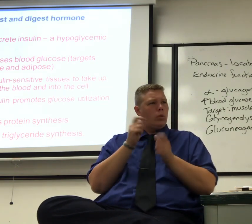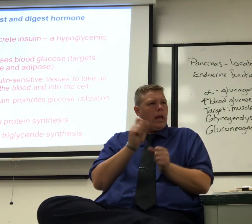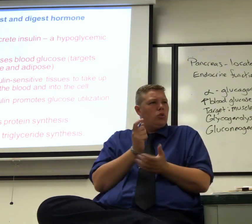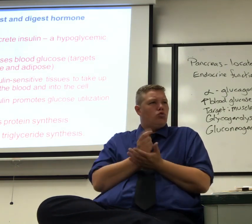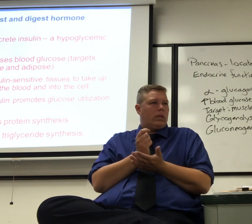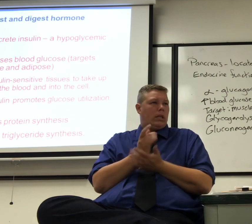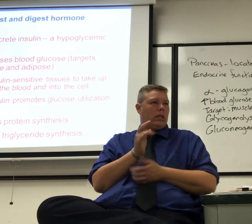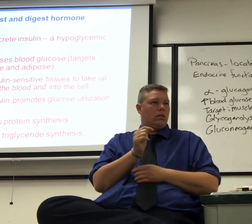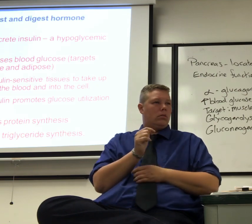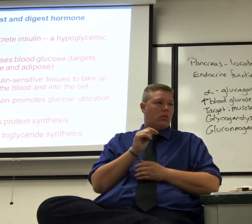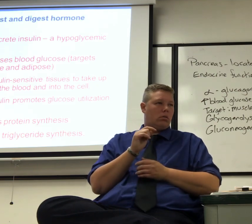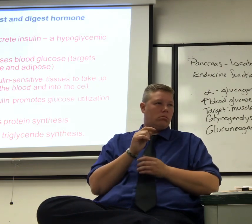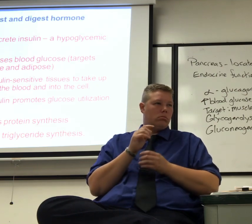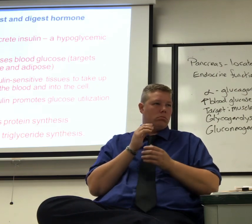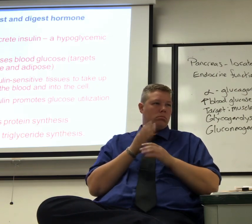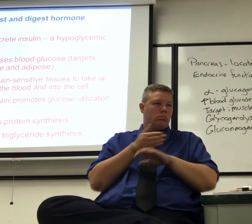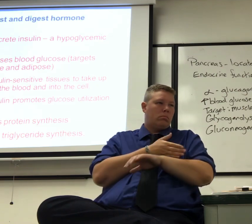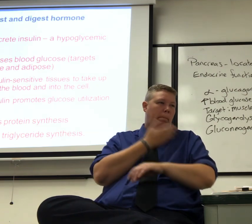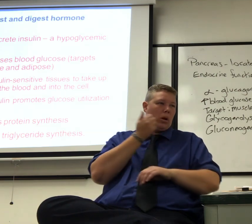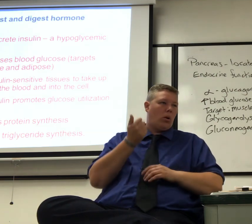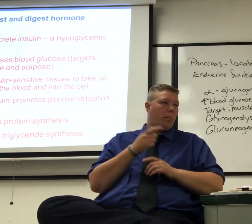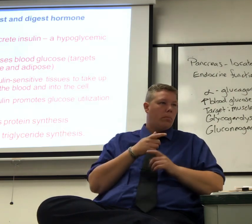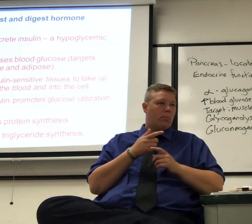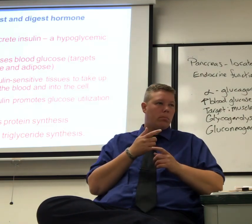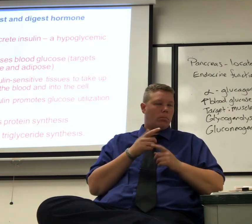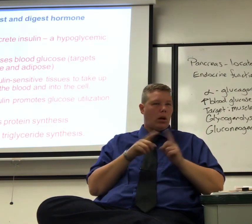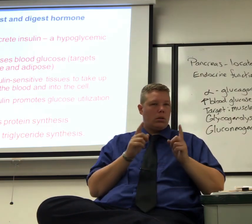you're classified diabetic, and you can treat it.